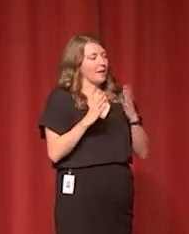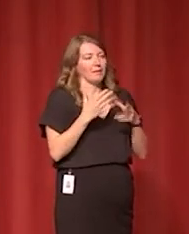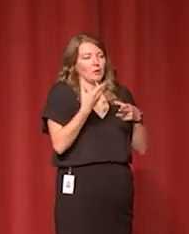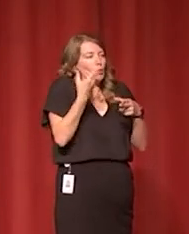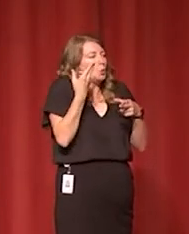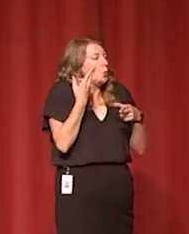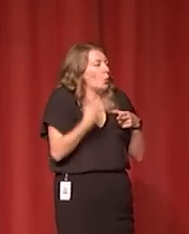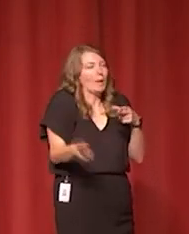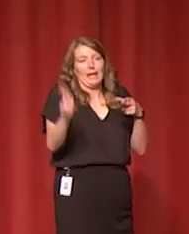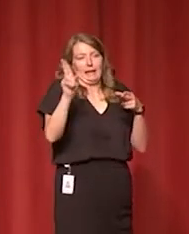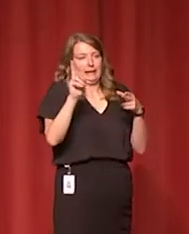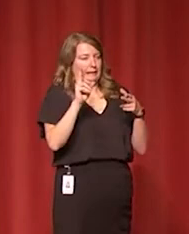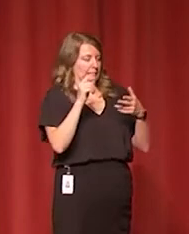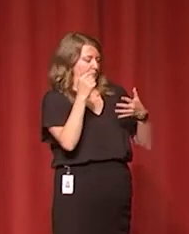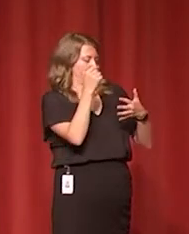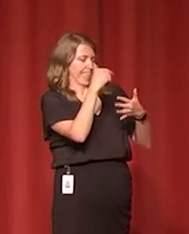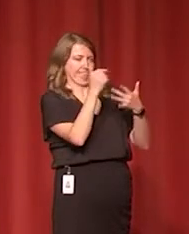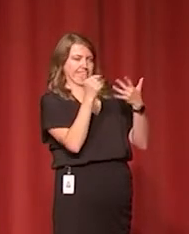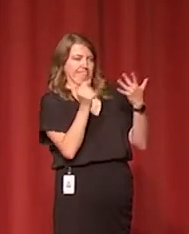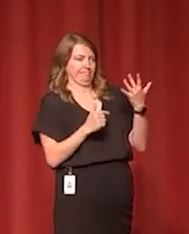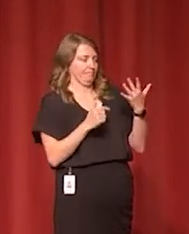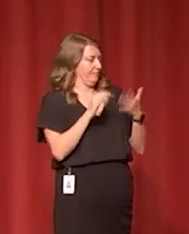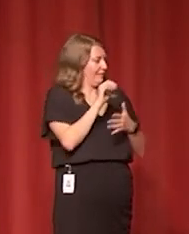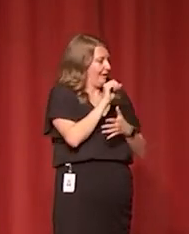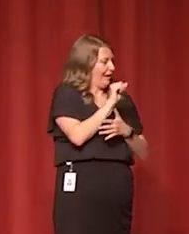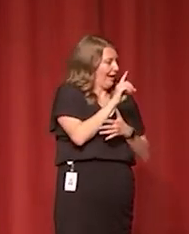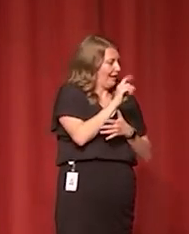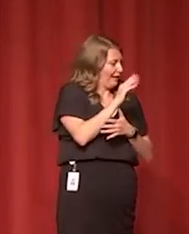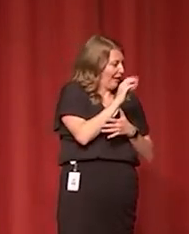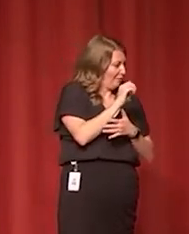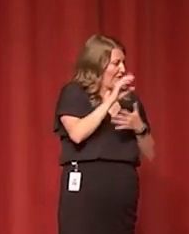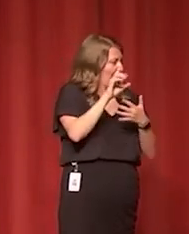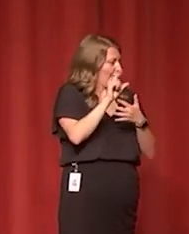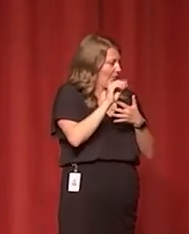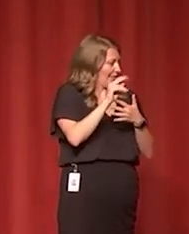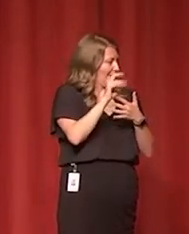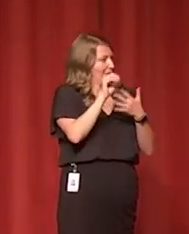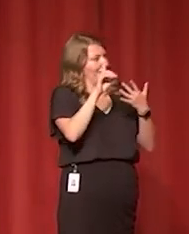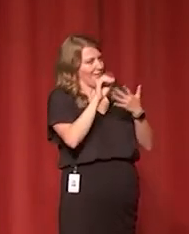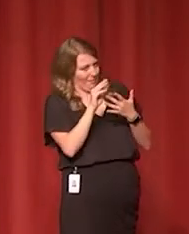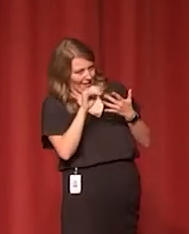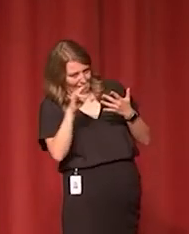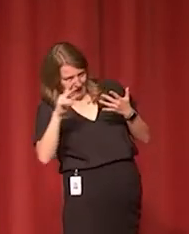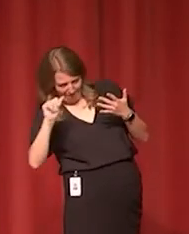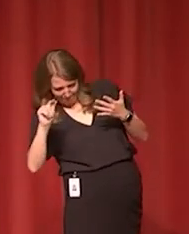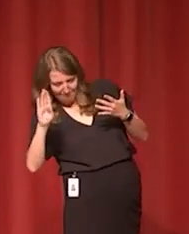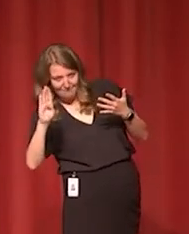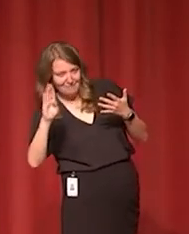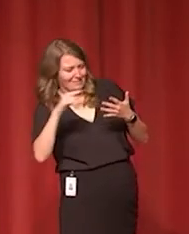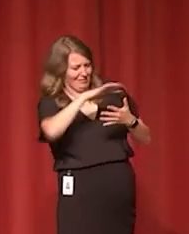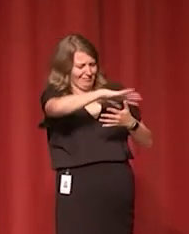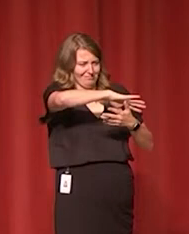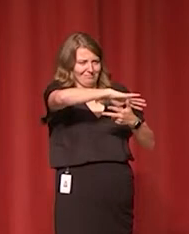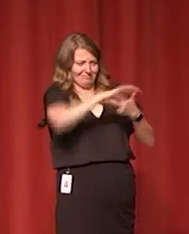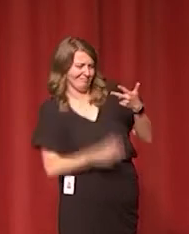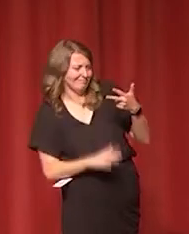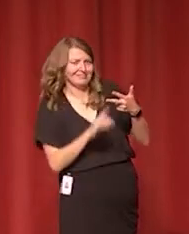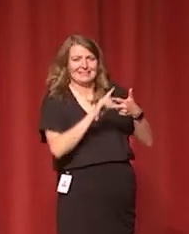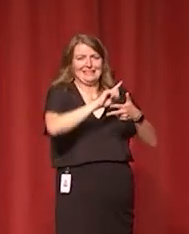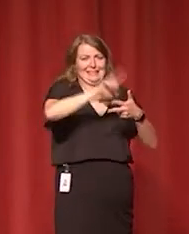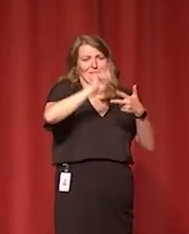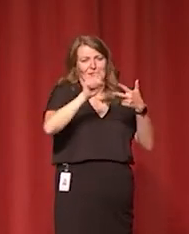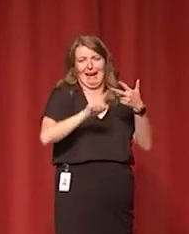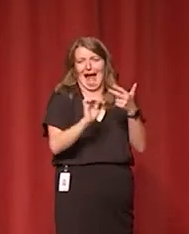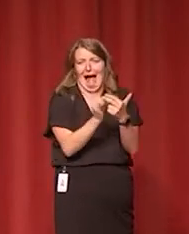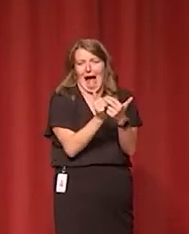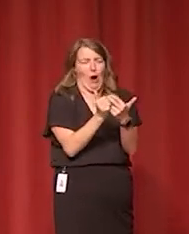quick refresher on, so there's aducanumab, lecanemab, donanemab. How are these different from each other? Like what's the